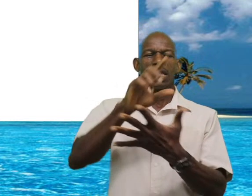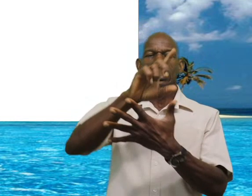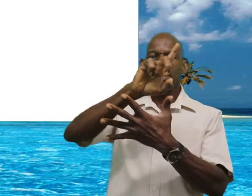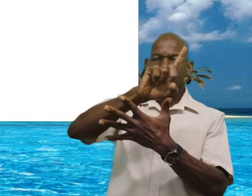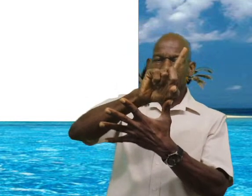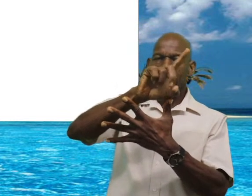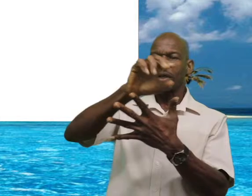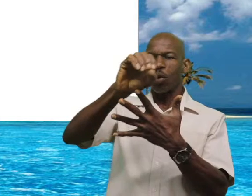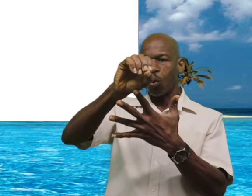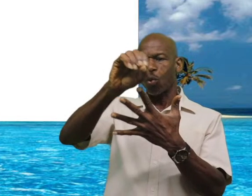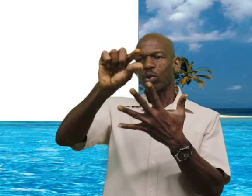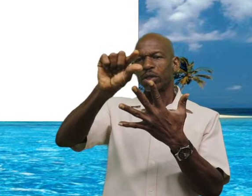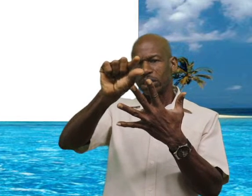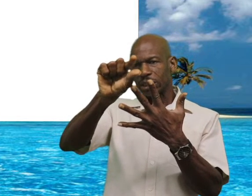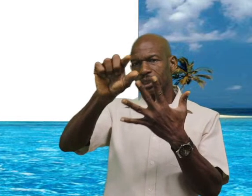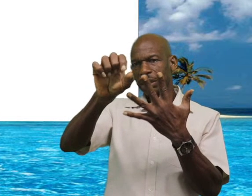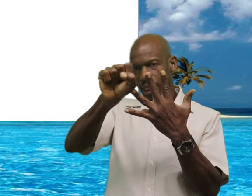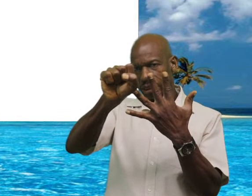is plural.